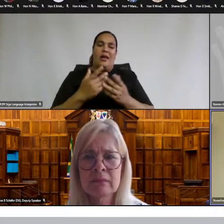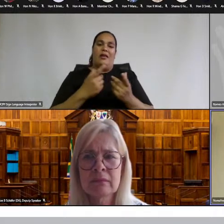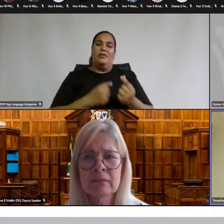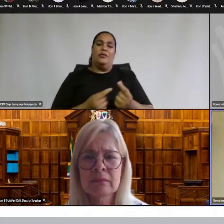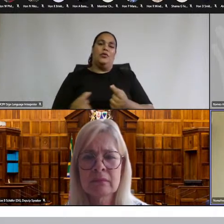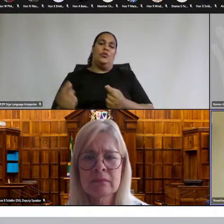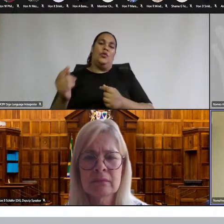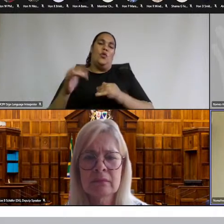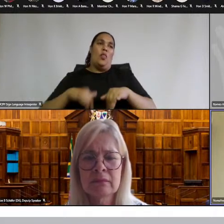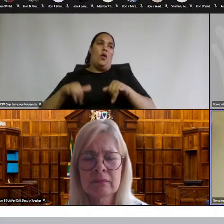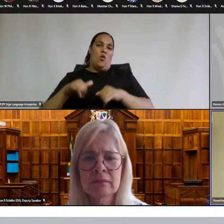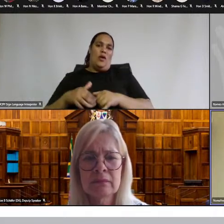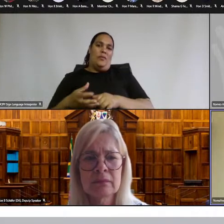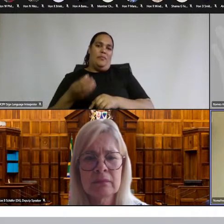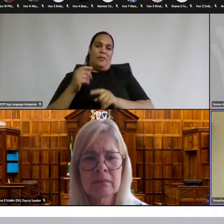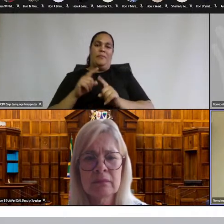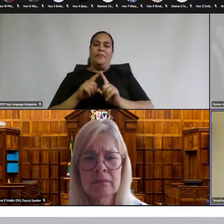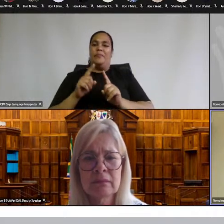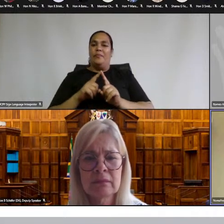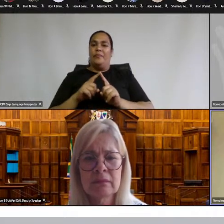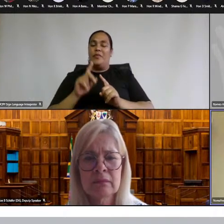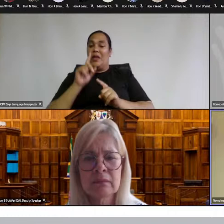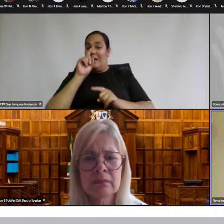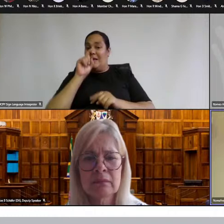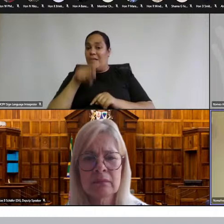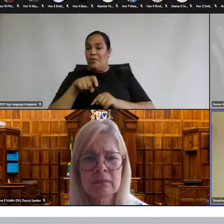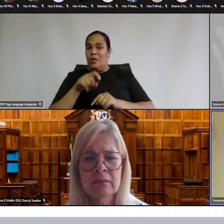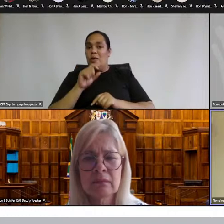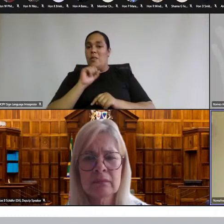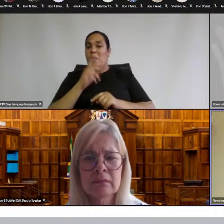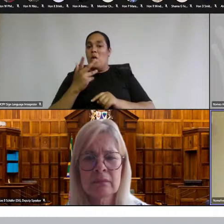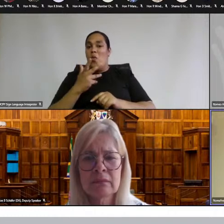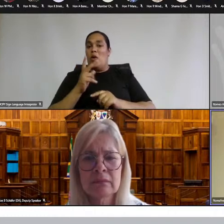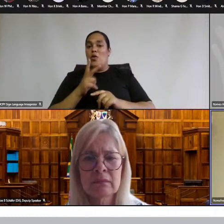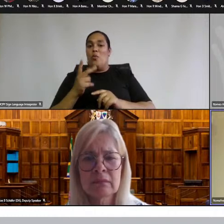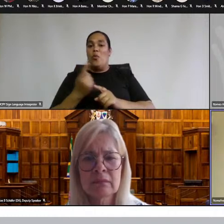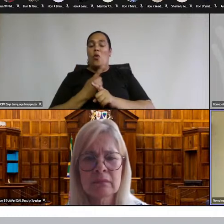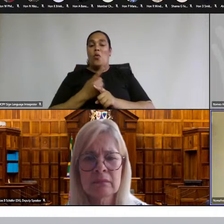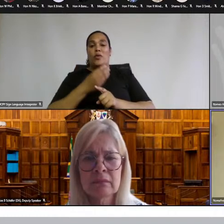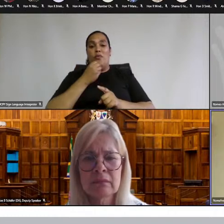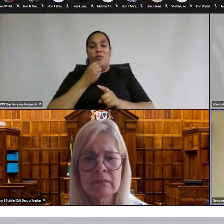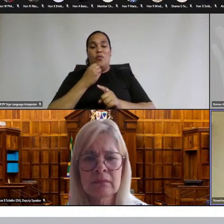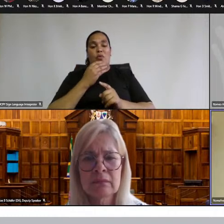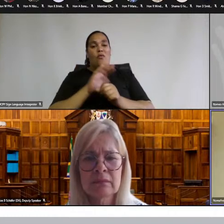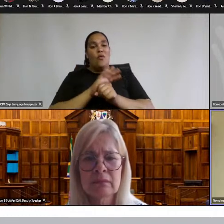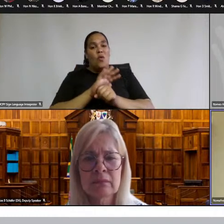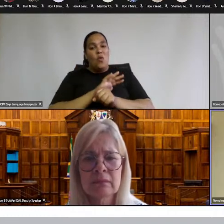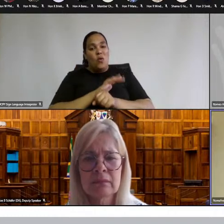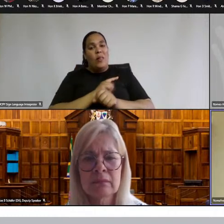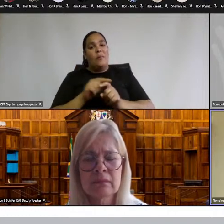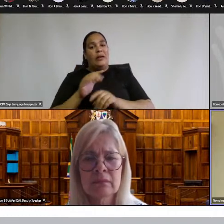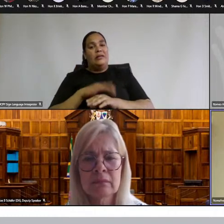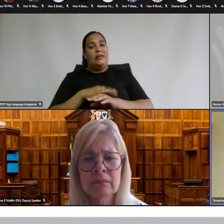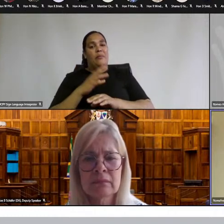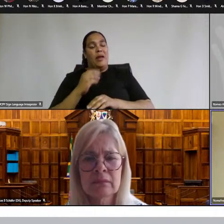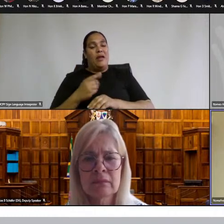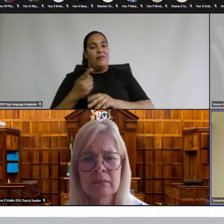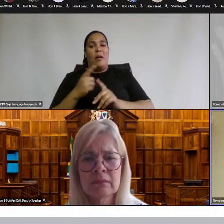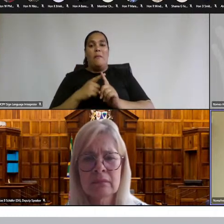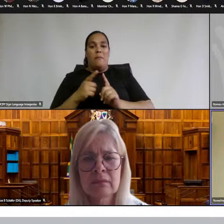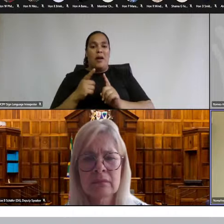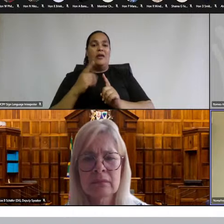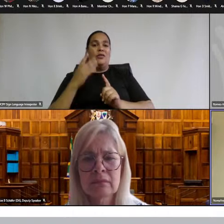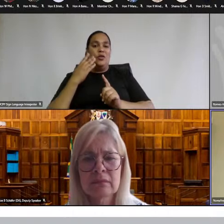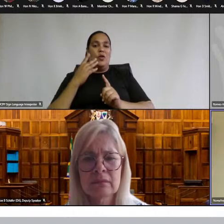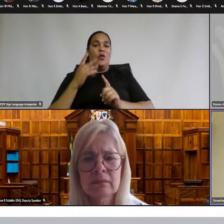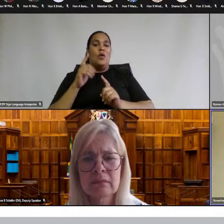are waiting. In Kraaifontein, where normally is always full, there are times where we have to put a tent, but noting you